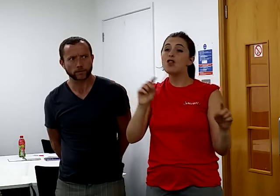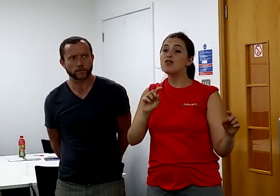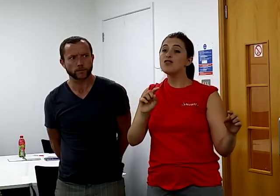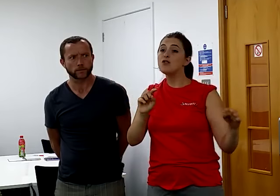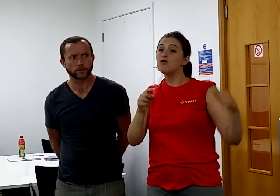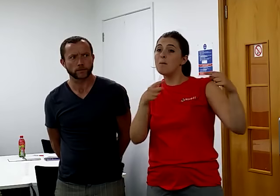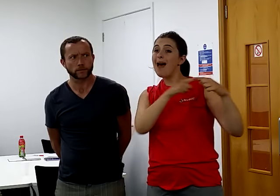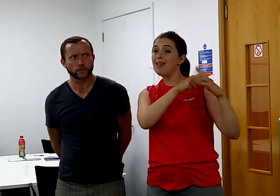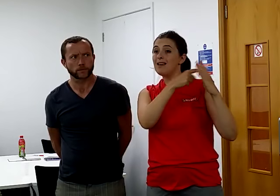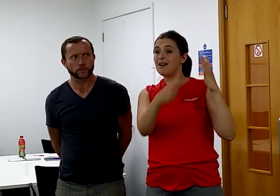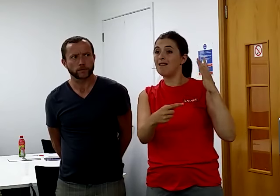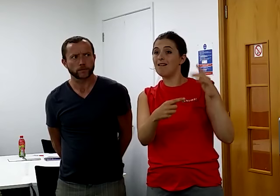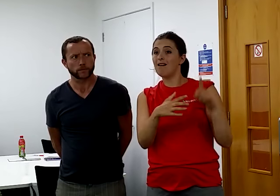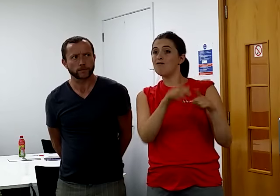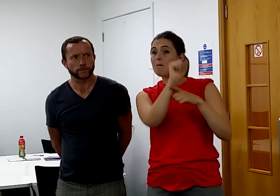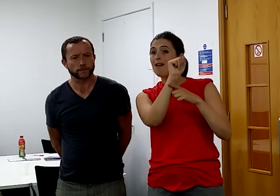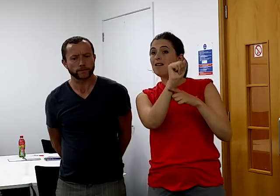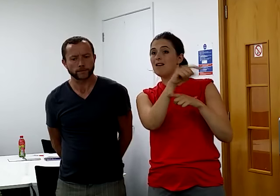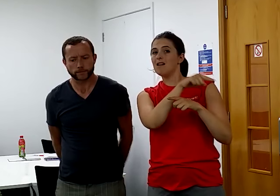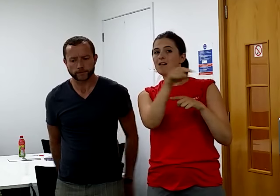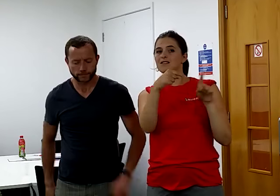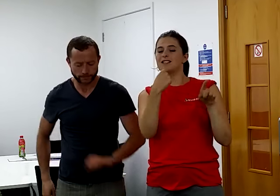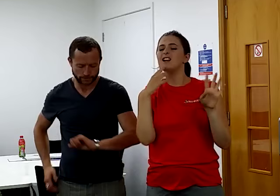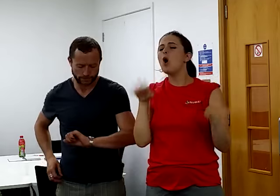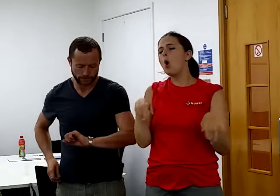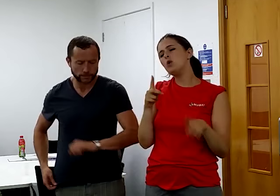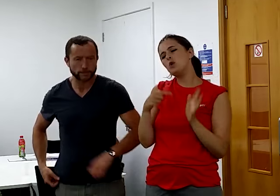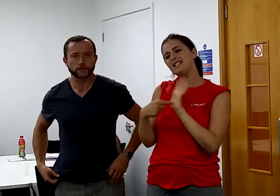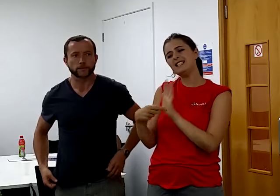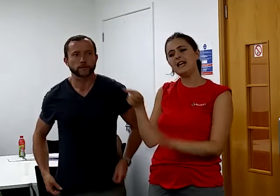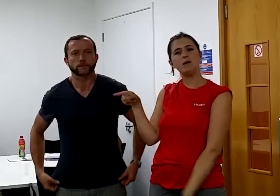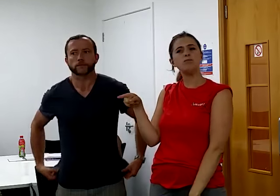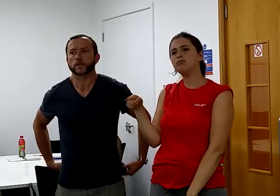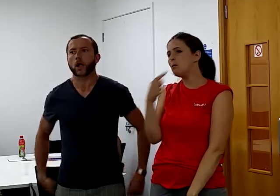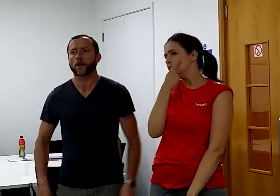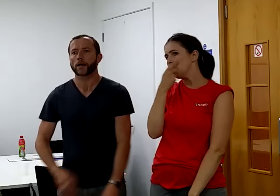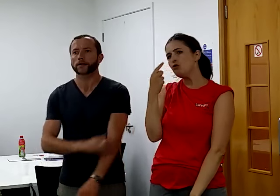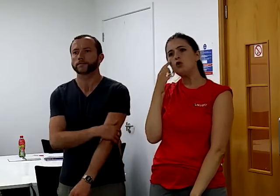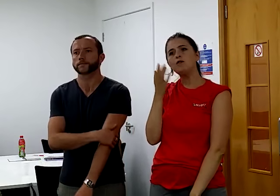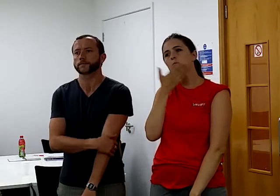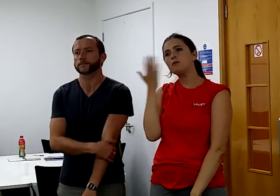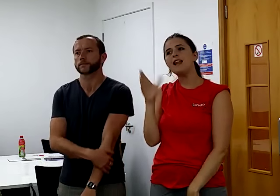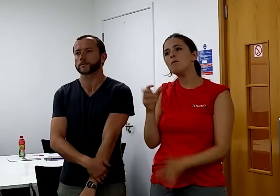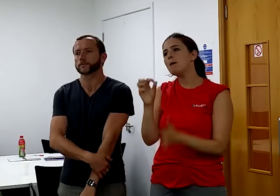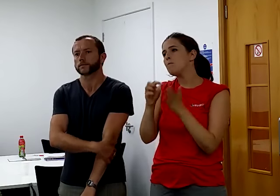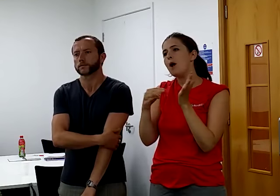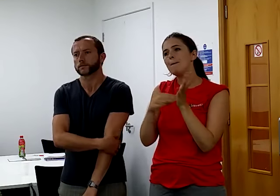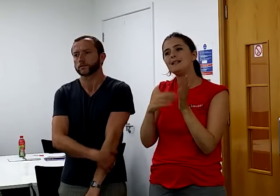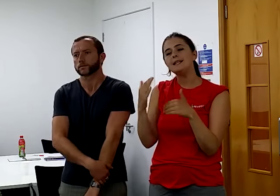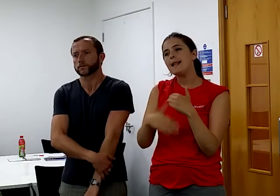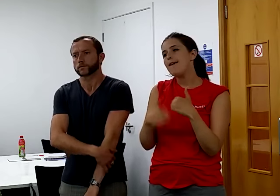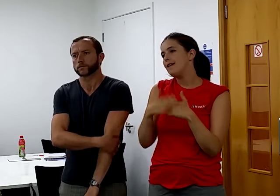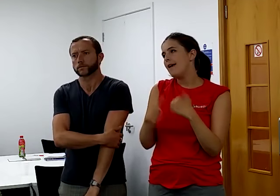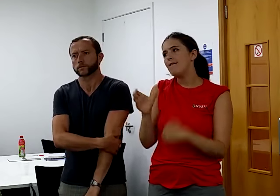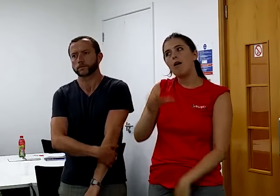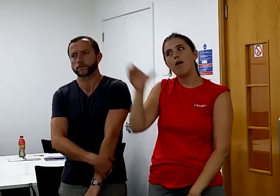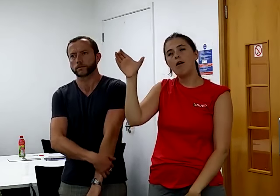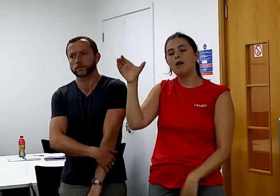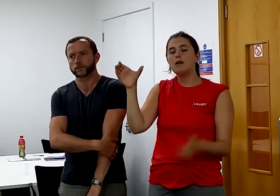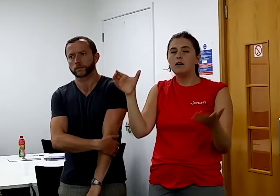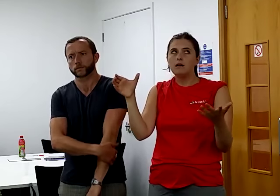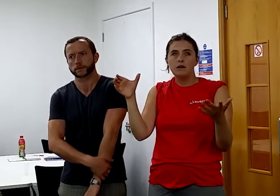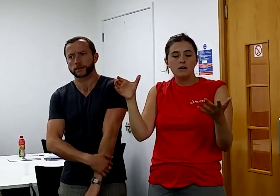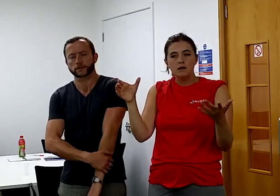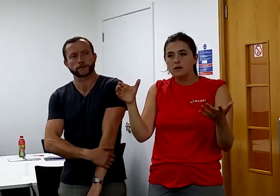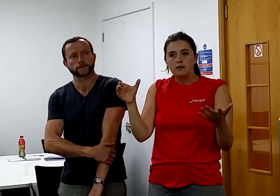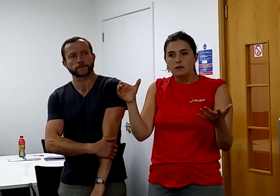rebellion against Jeremy Corbyn has been used as an argument to say why Jeremy Corbyn is unelectable. And that's a kind